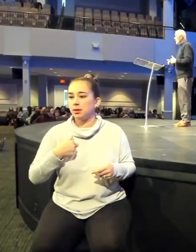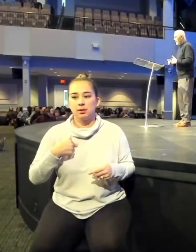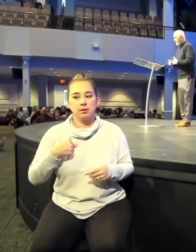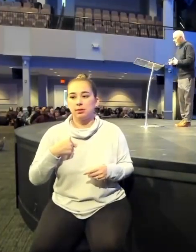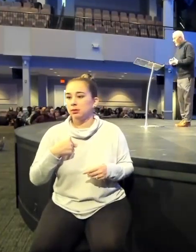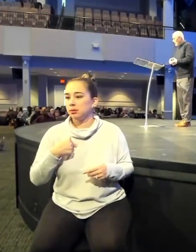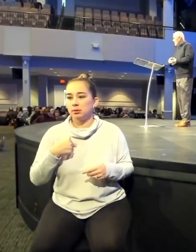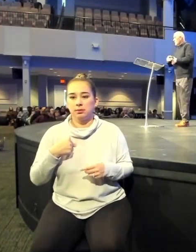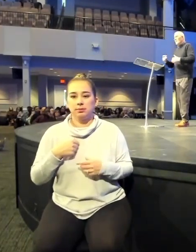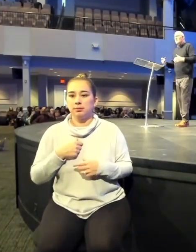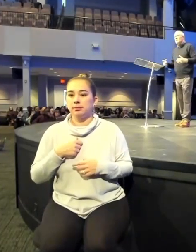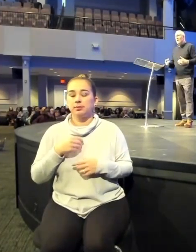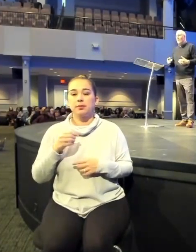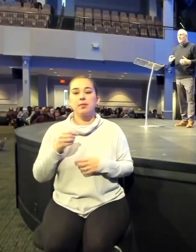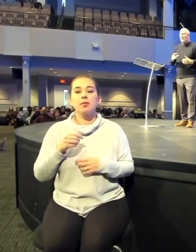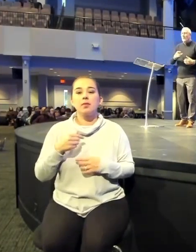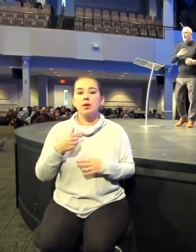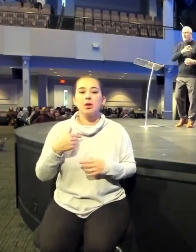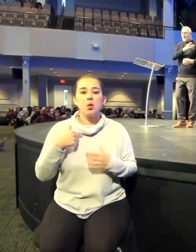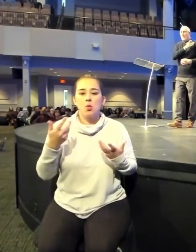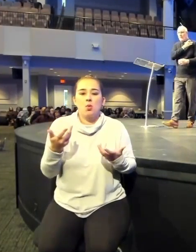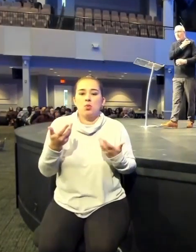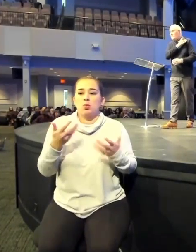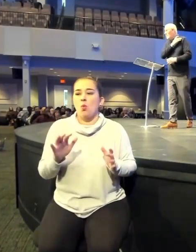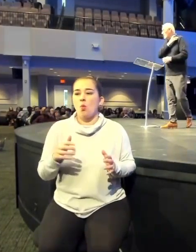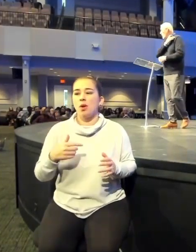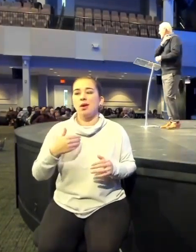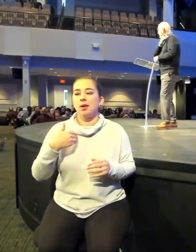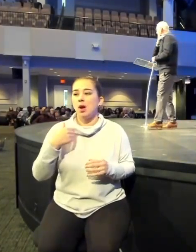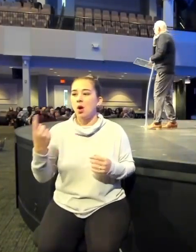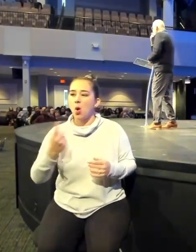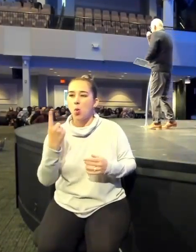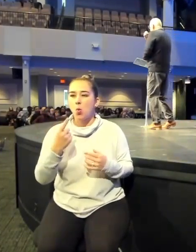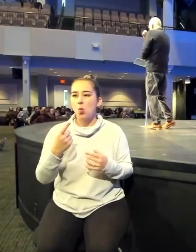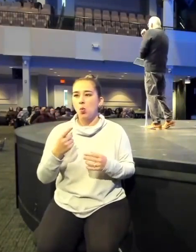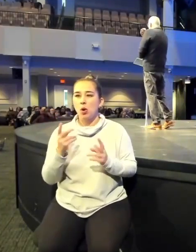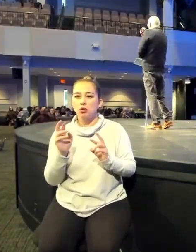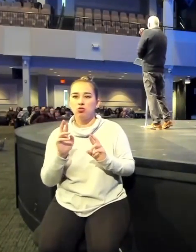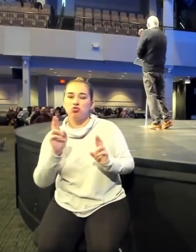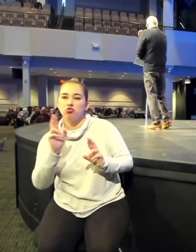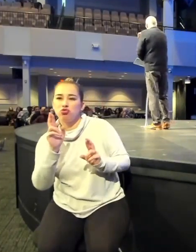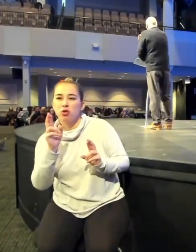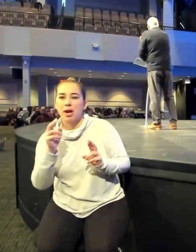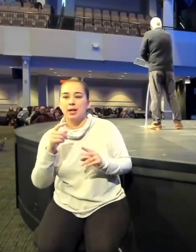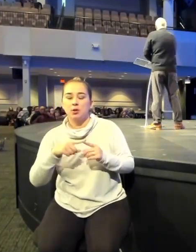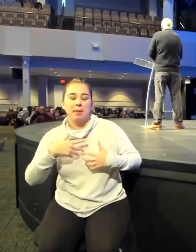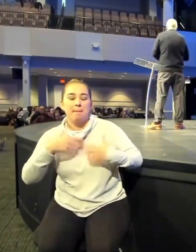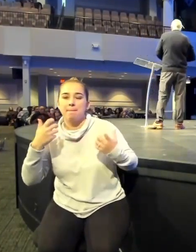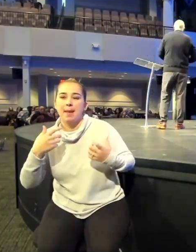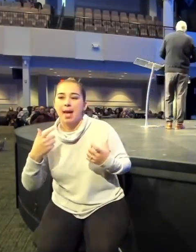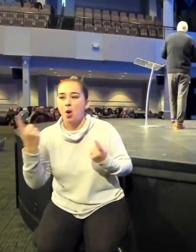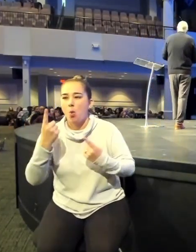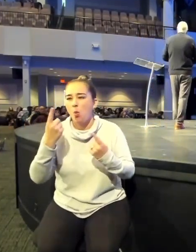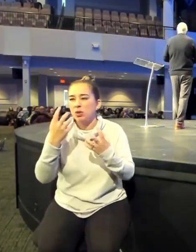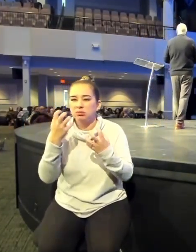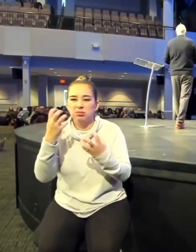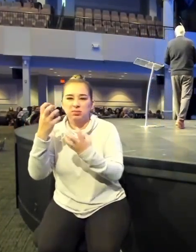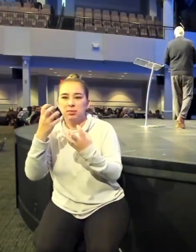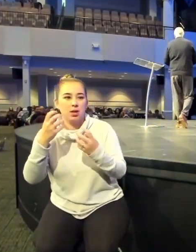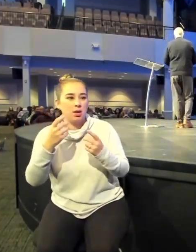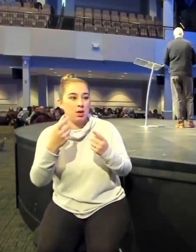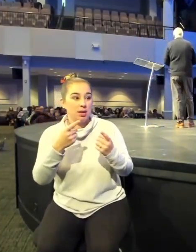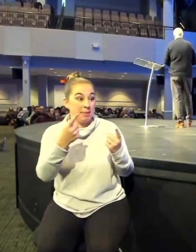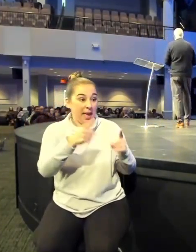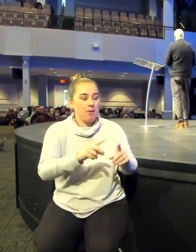thing about like the person who's always carrying a chip on their shoulder, waiting for someone to knock the chip off so that a fight can